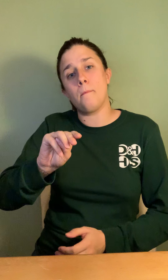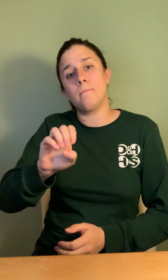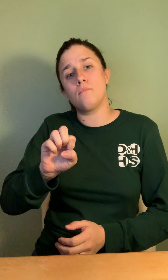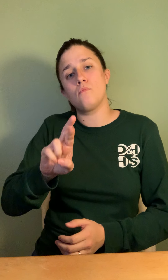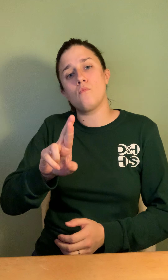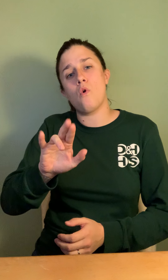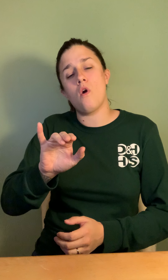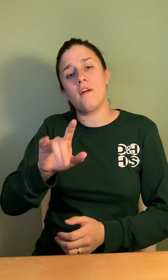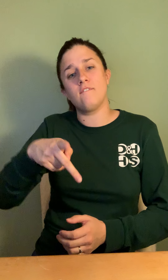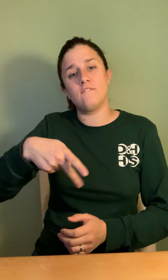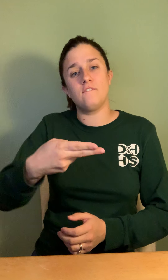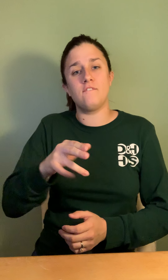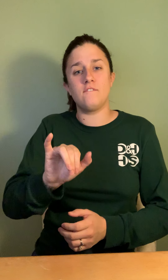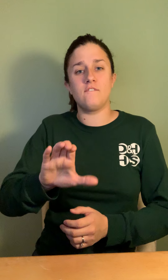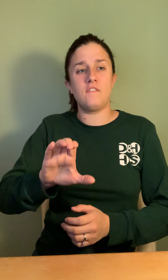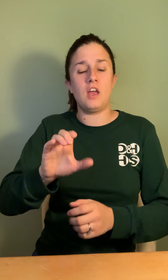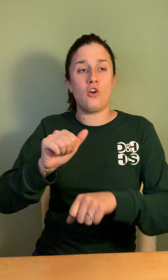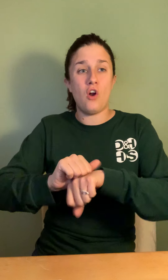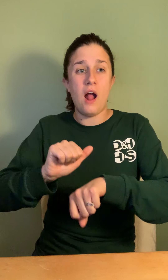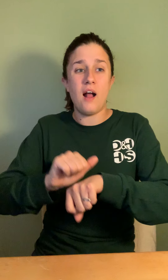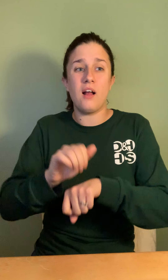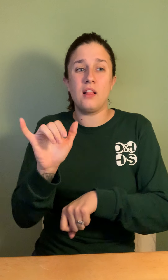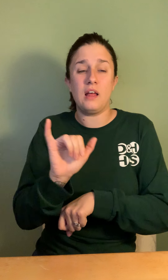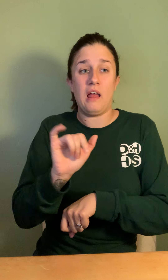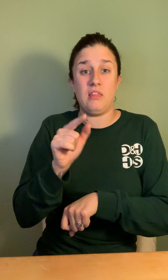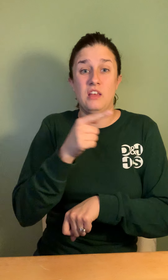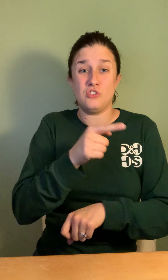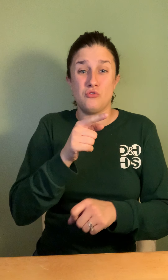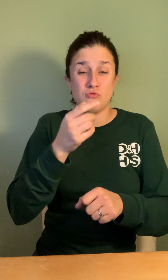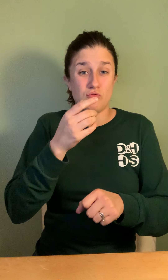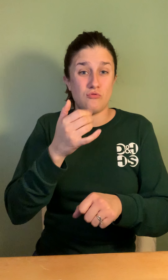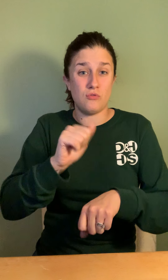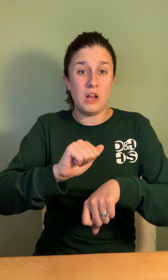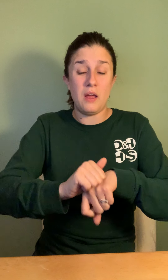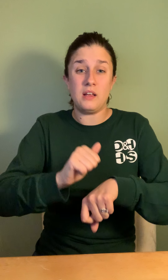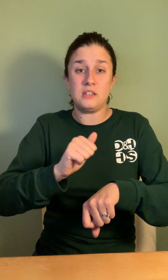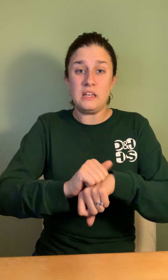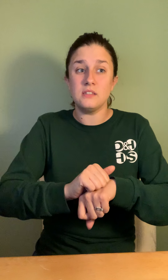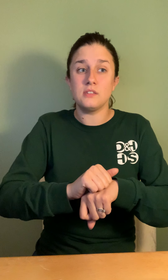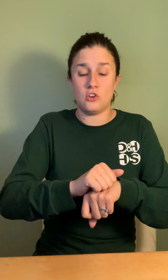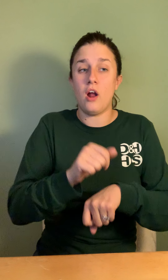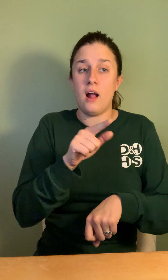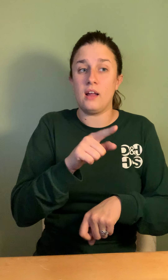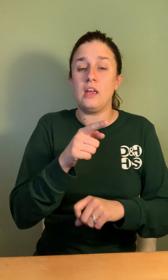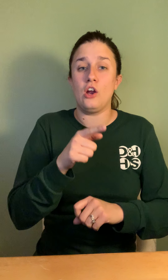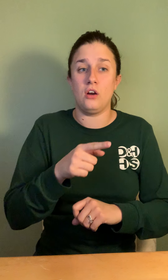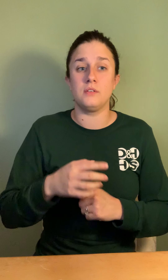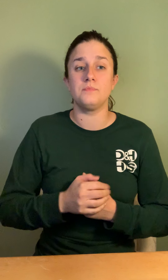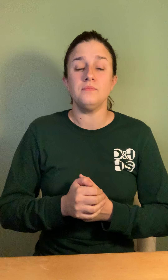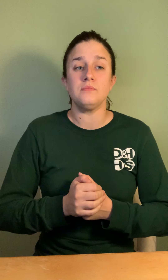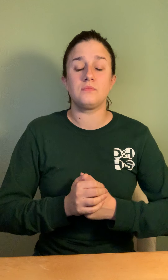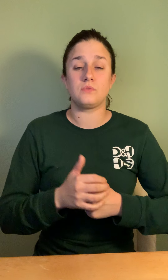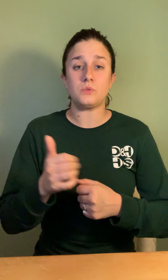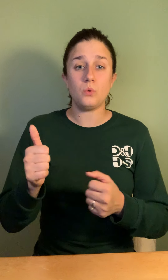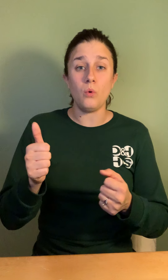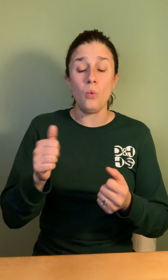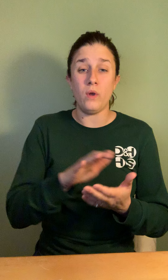gneiss seen here. So, with the simple addition of some heat and pressure, we've turned our igneous